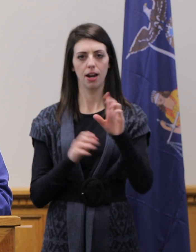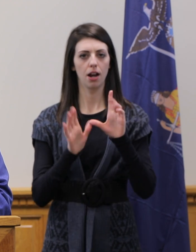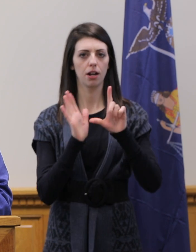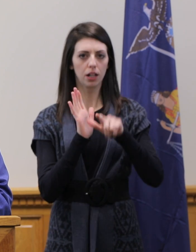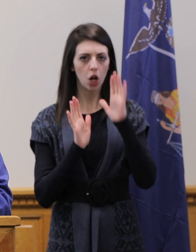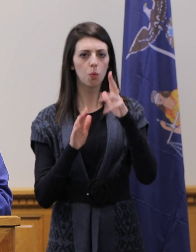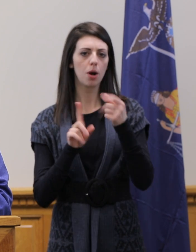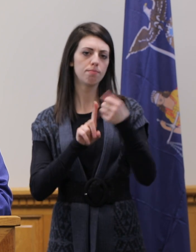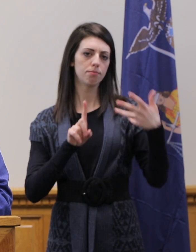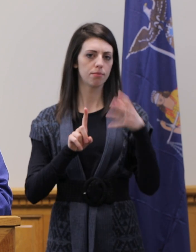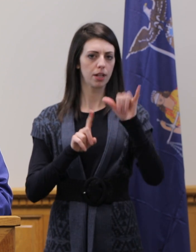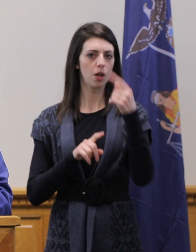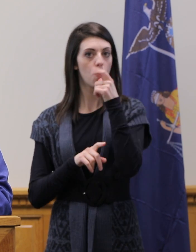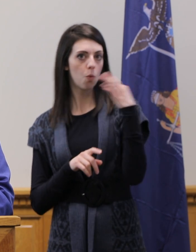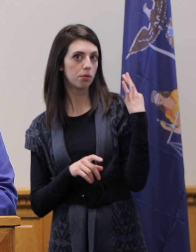about eligibility.